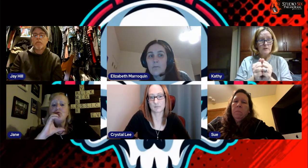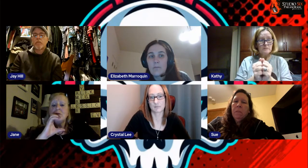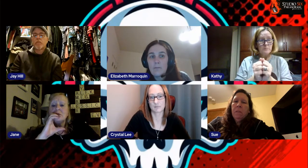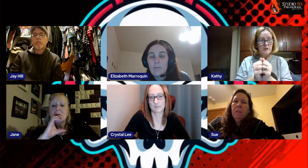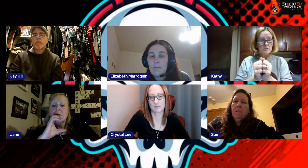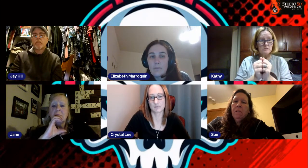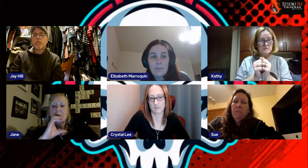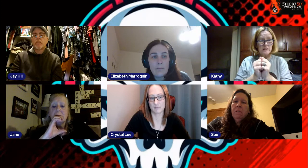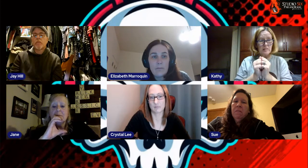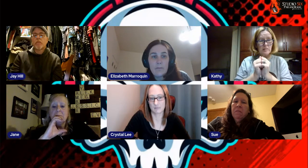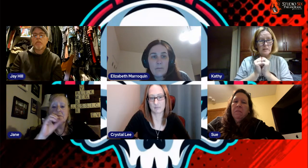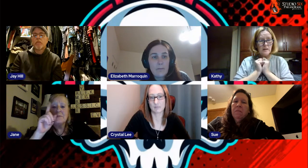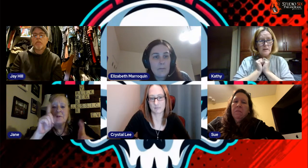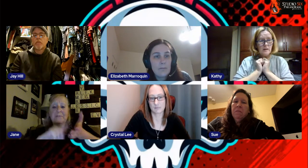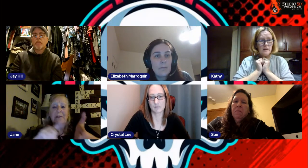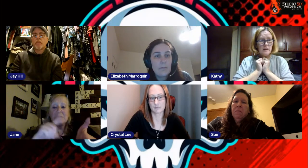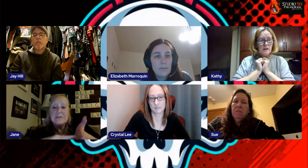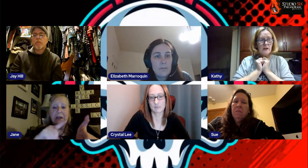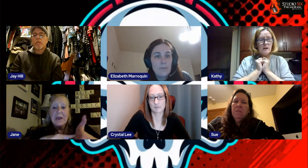The two of us, me and Crystal,